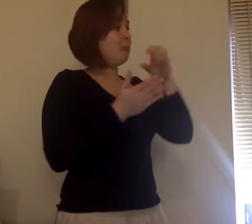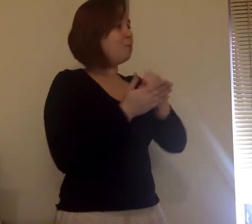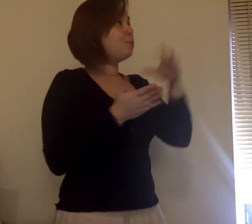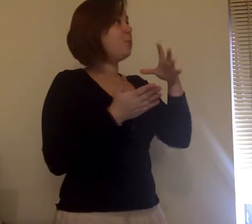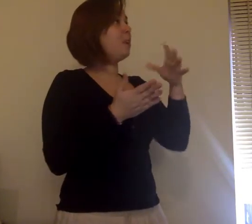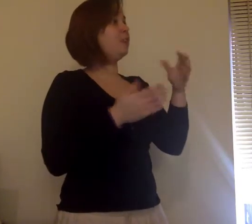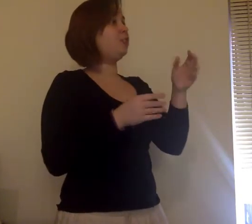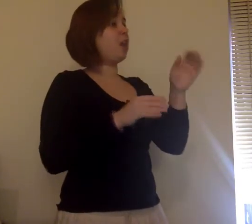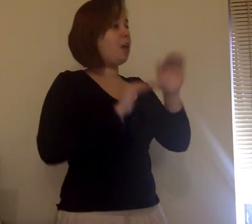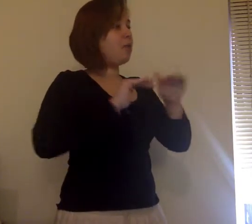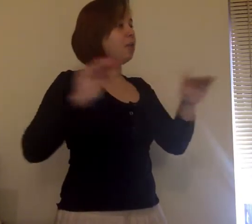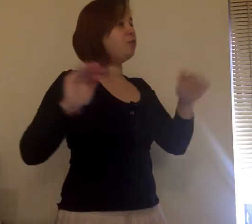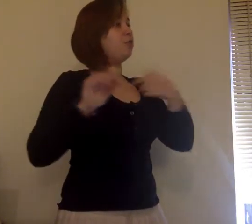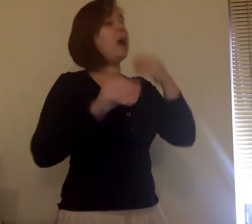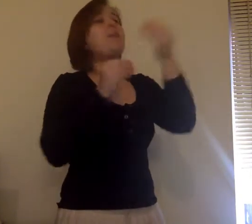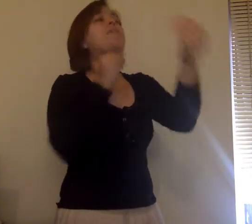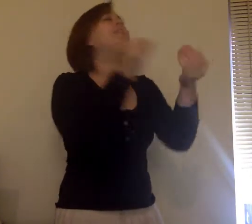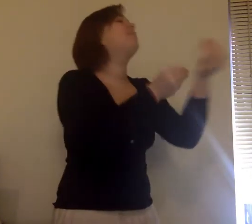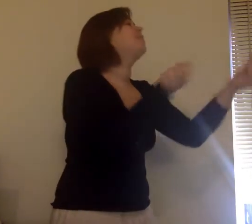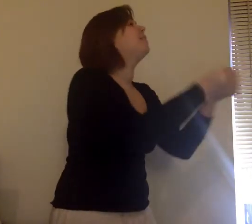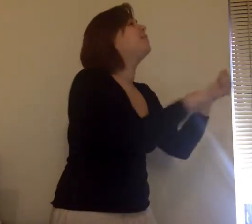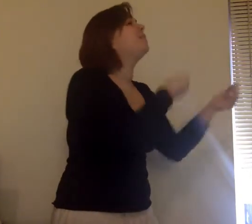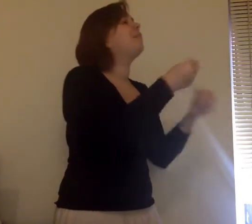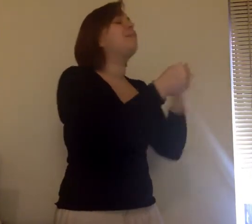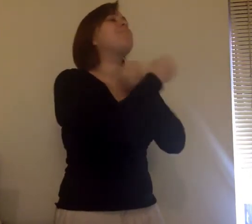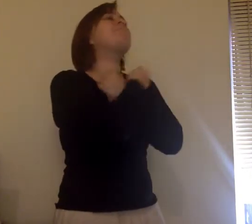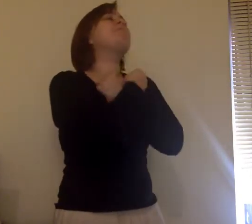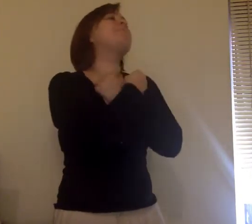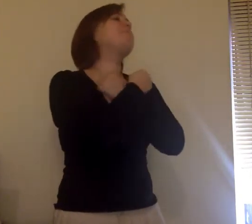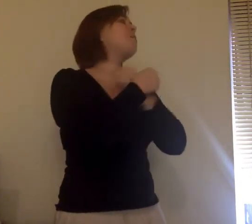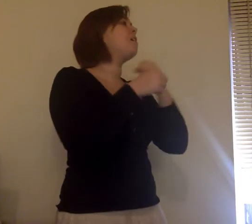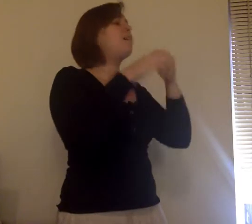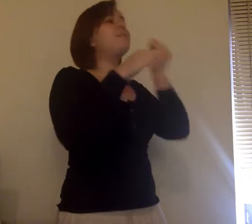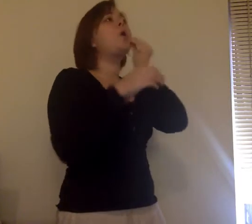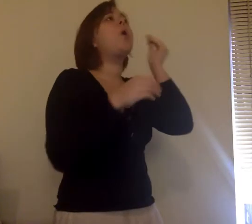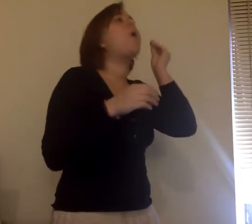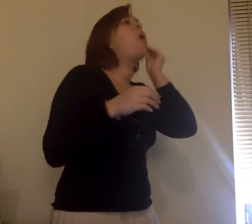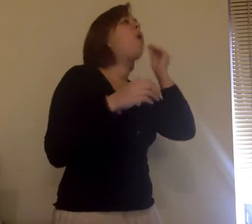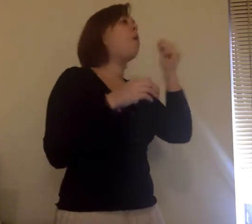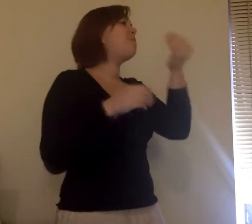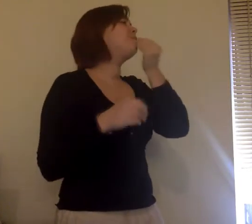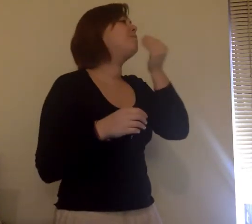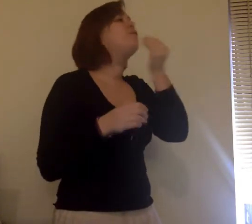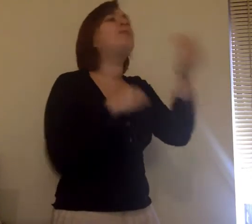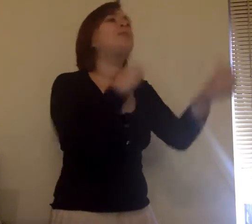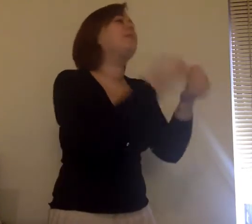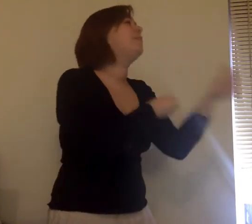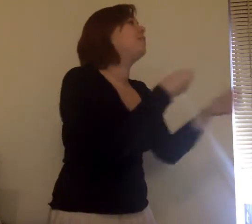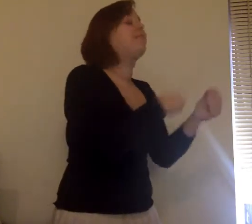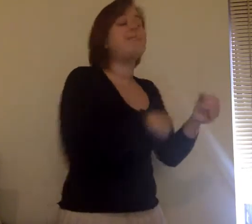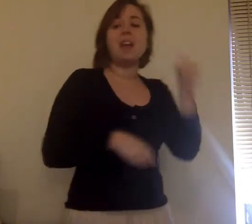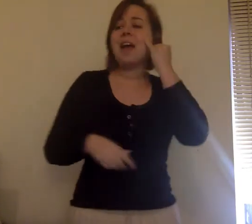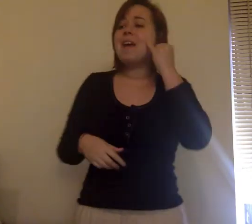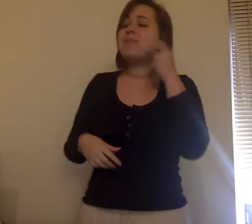shelter, and love and affection. If a child on the streets who has nothing is willing to